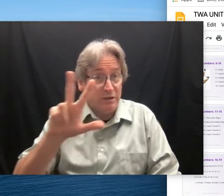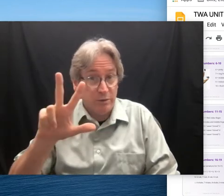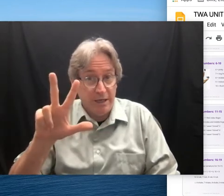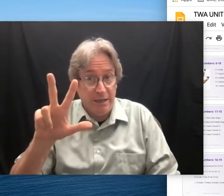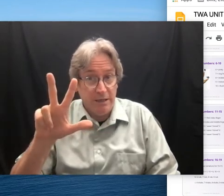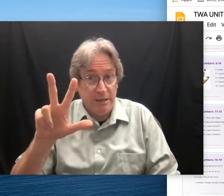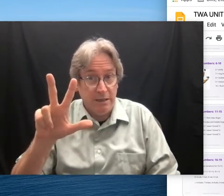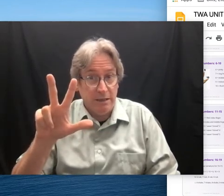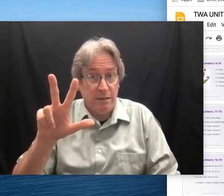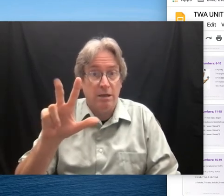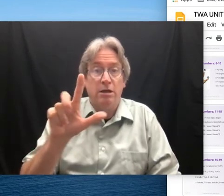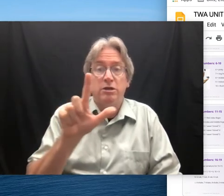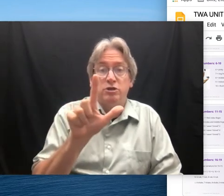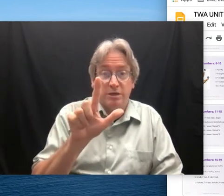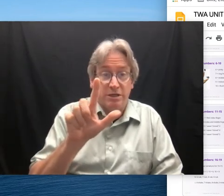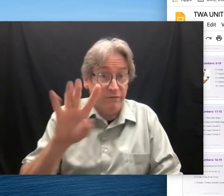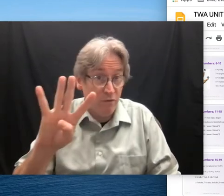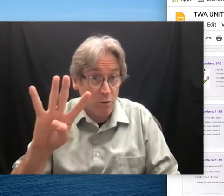23,